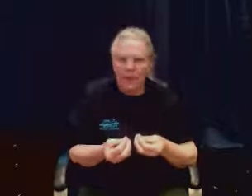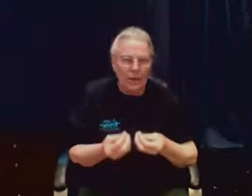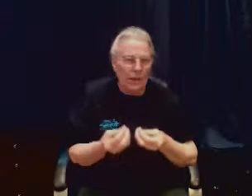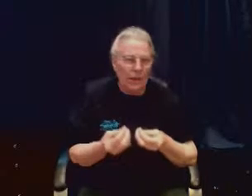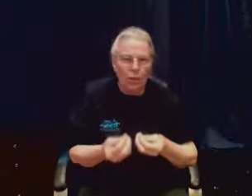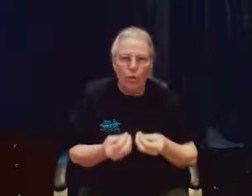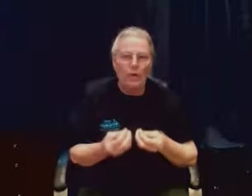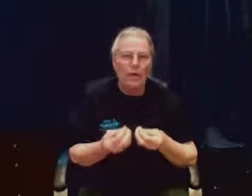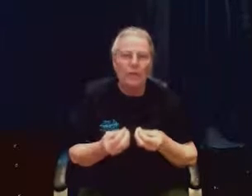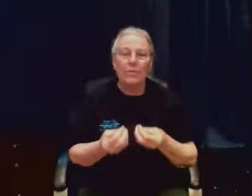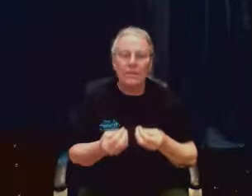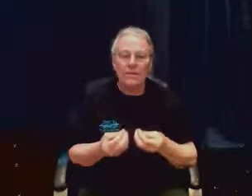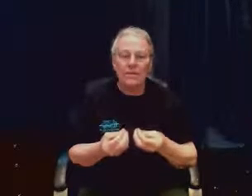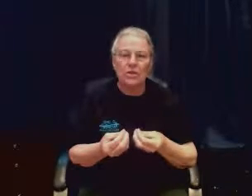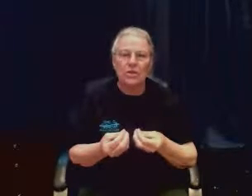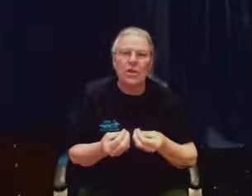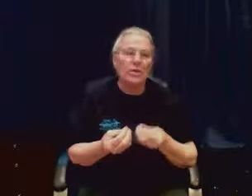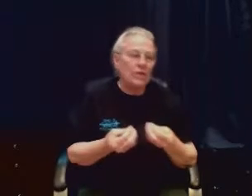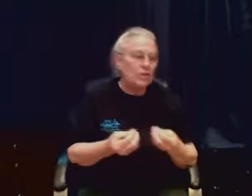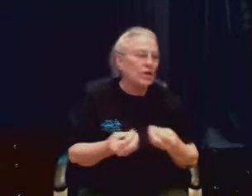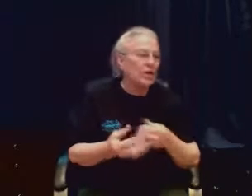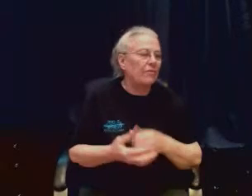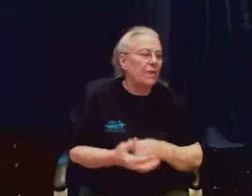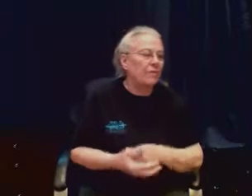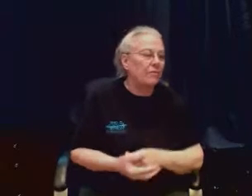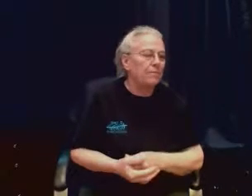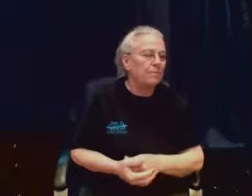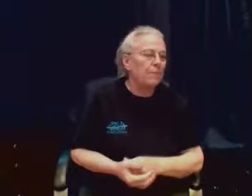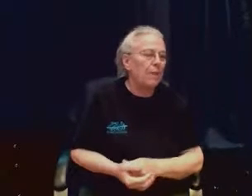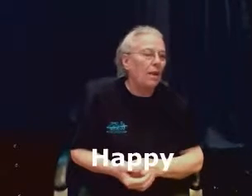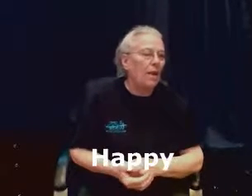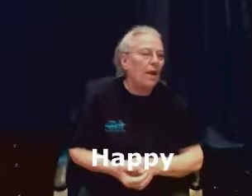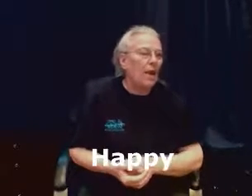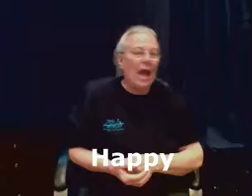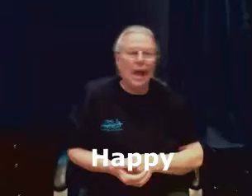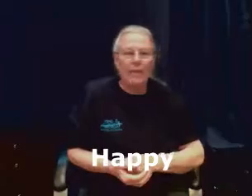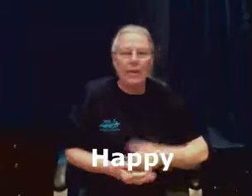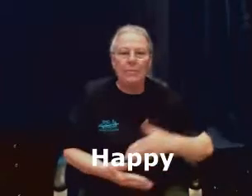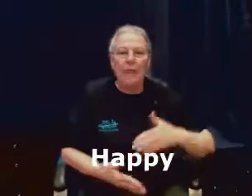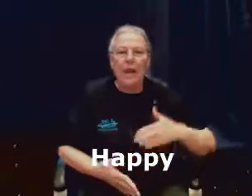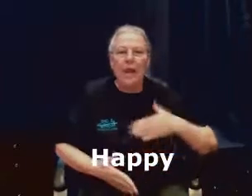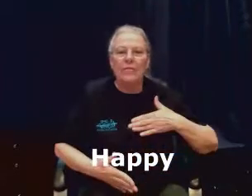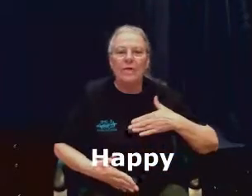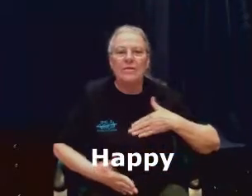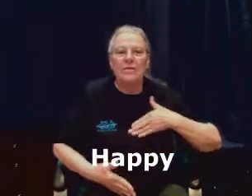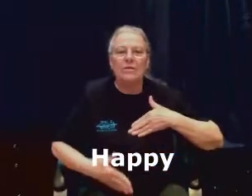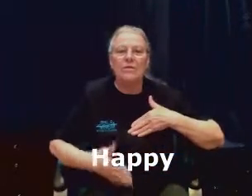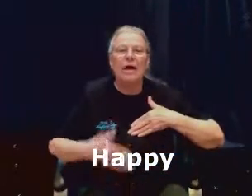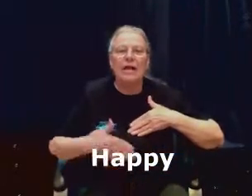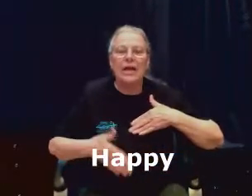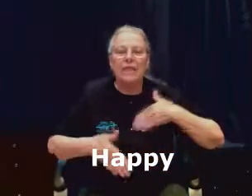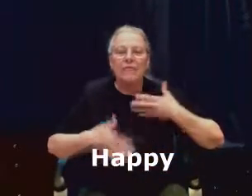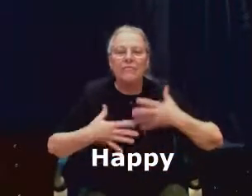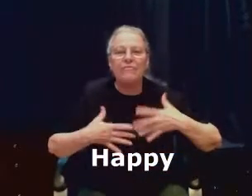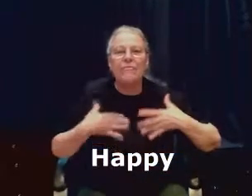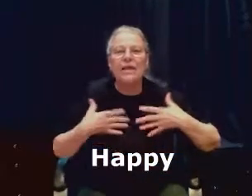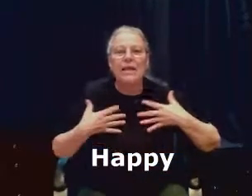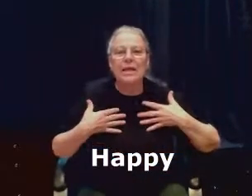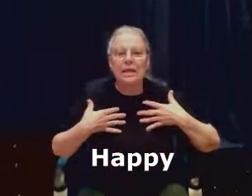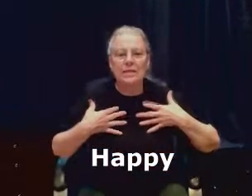really important in the message that you're giving. Happy, and that's again the feeling